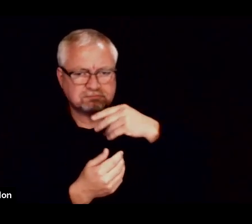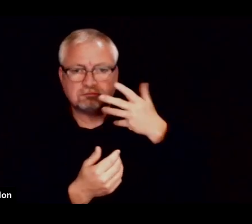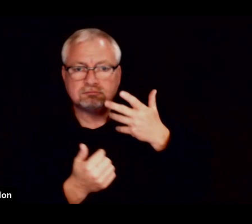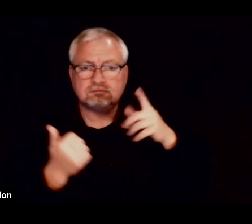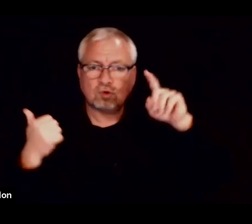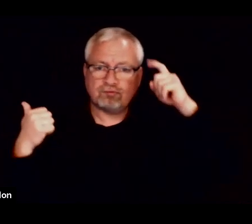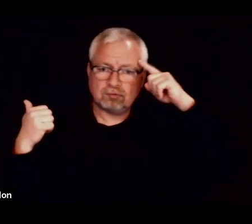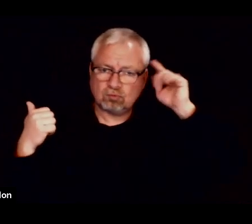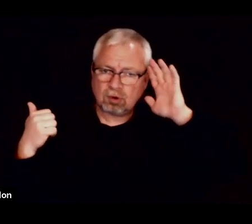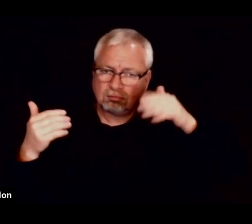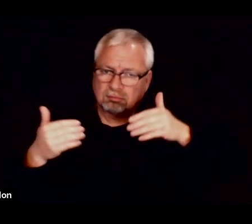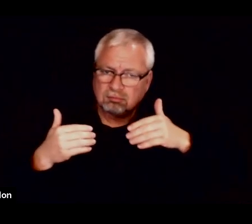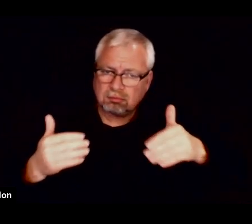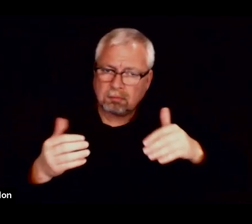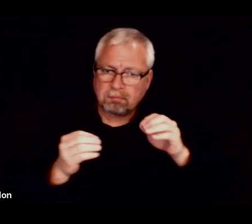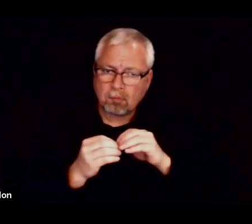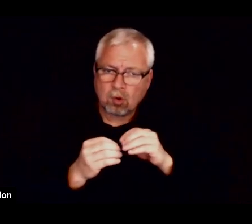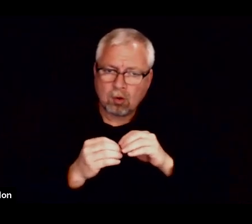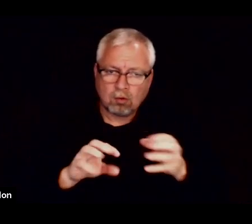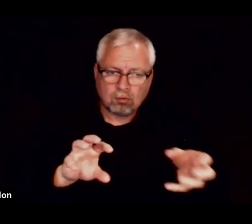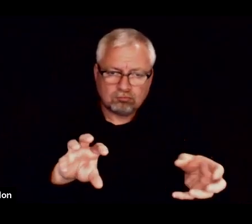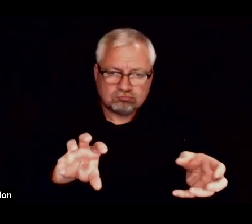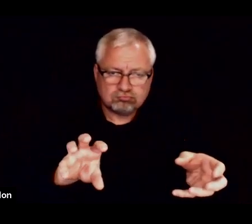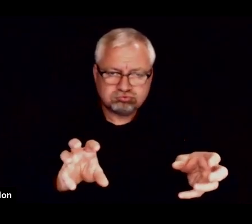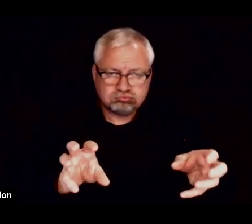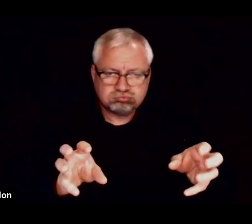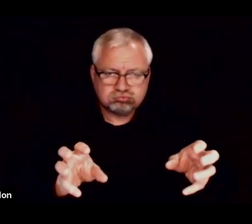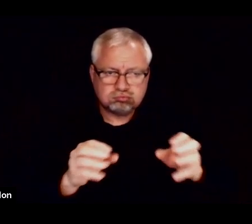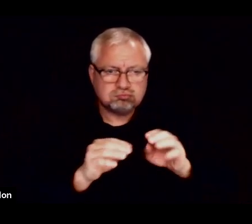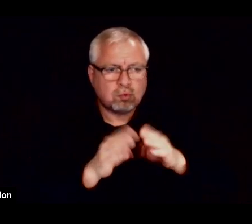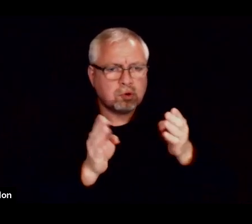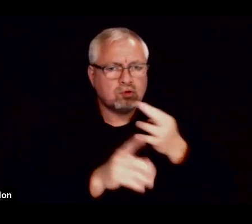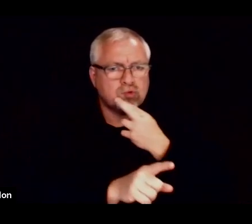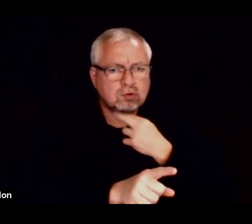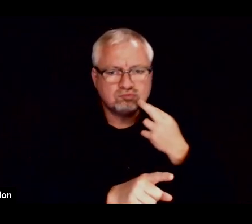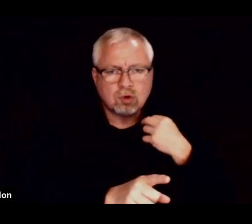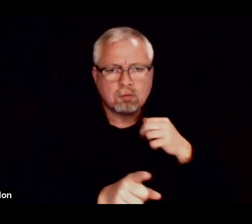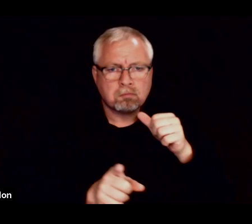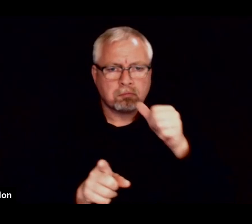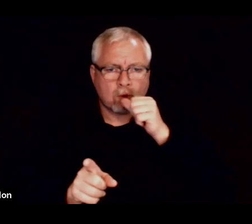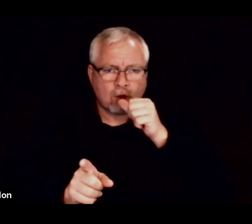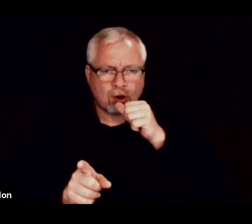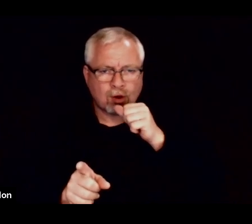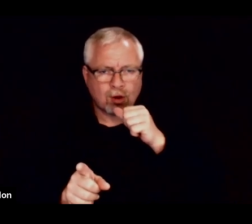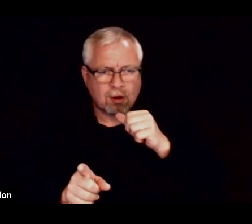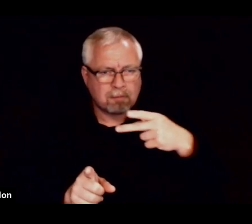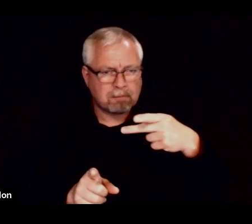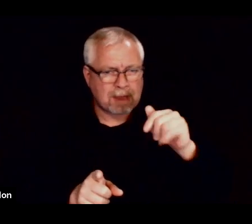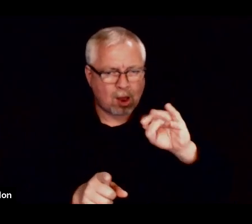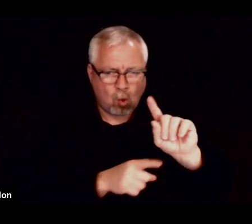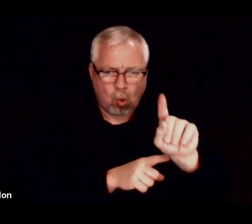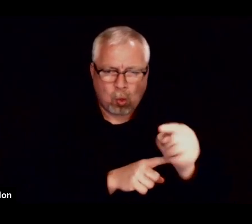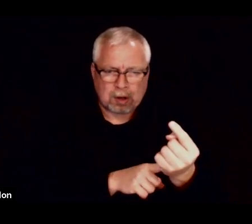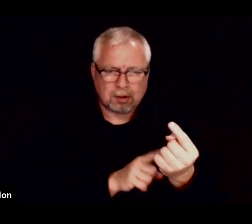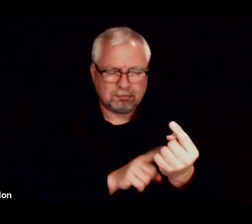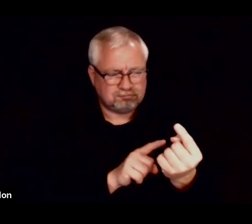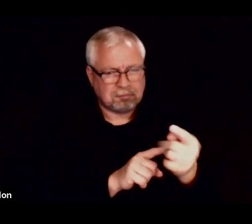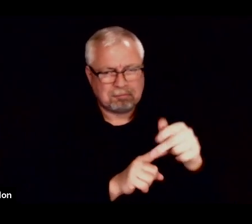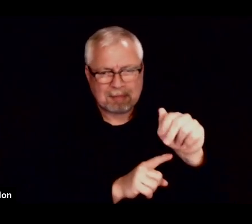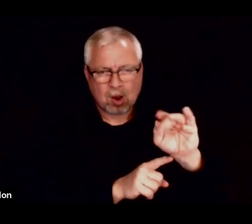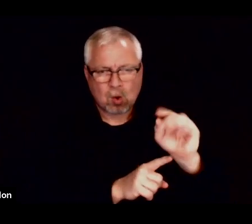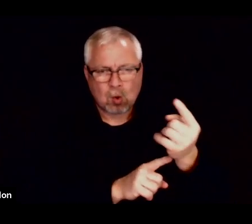liberal opening policy for restaurants and bars, not just patios only, and that the health department's encouragement brought